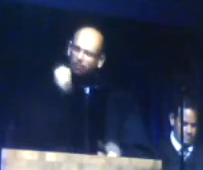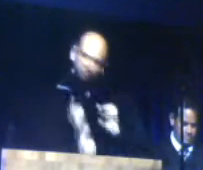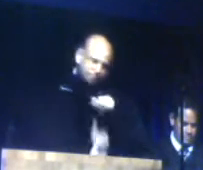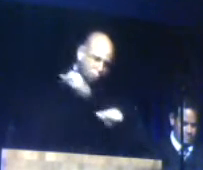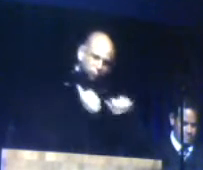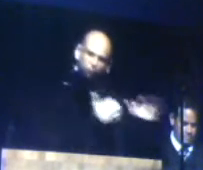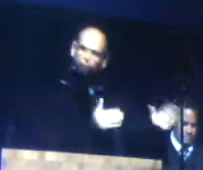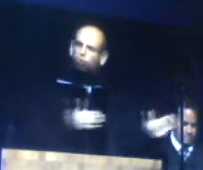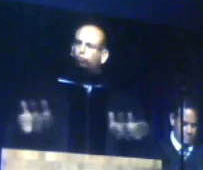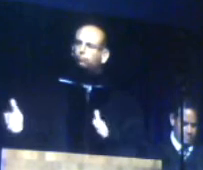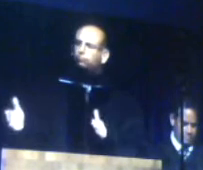prepared.